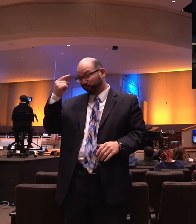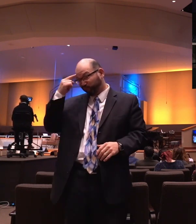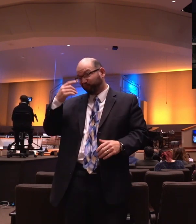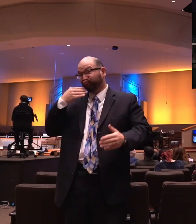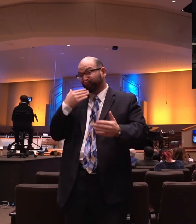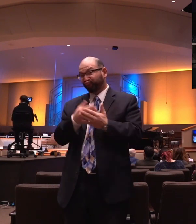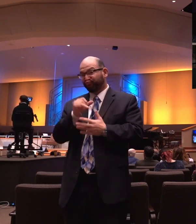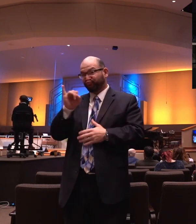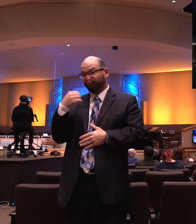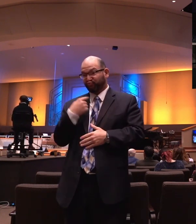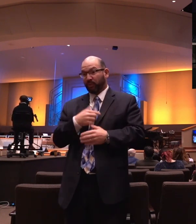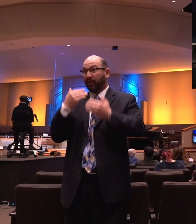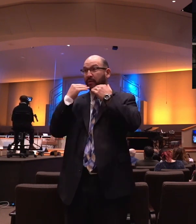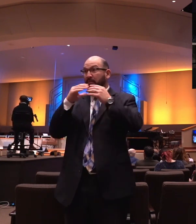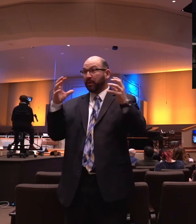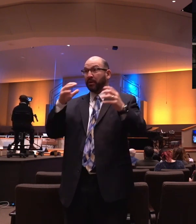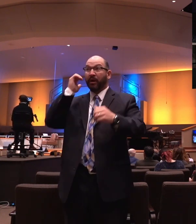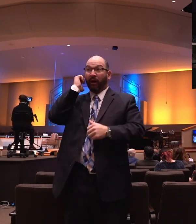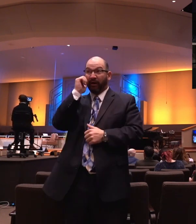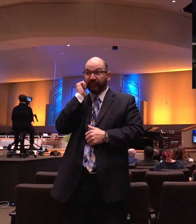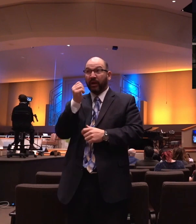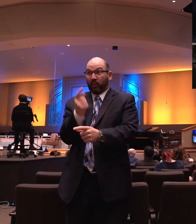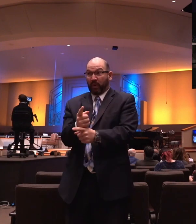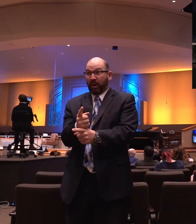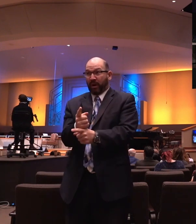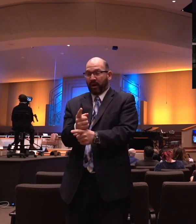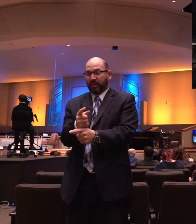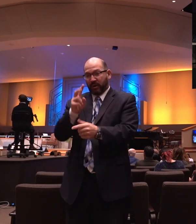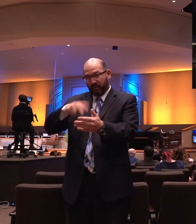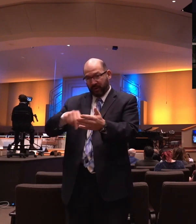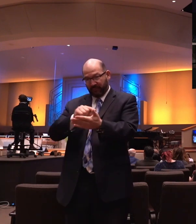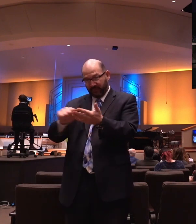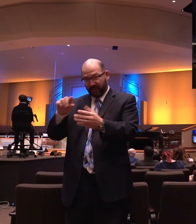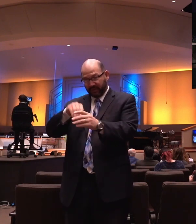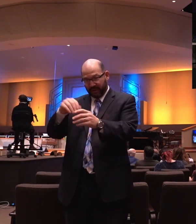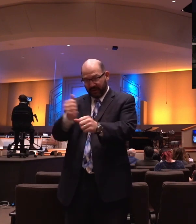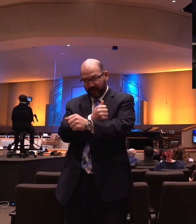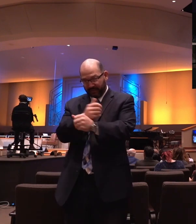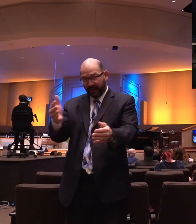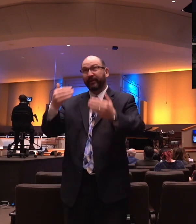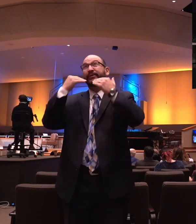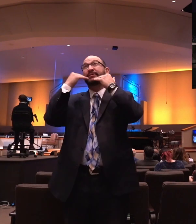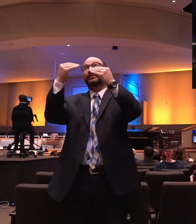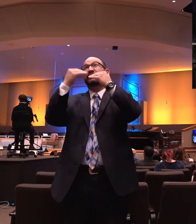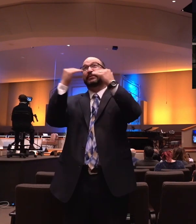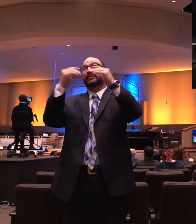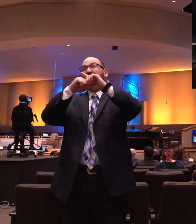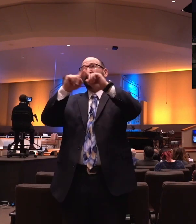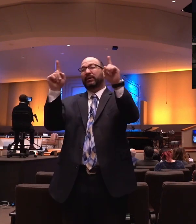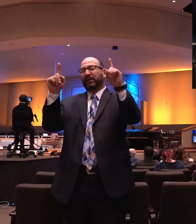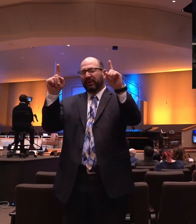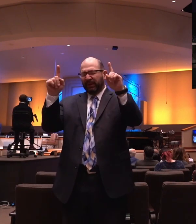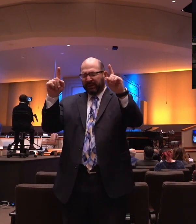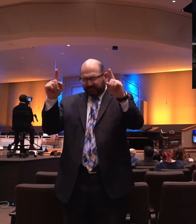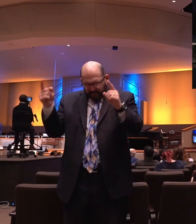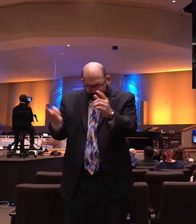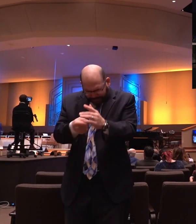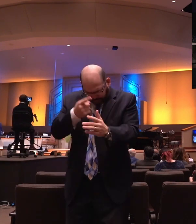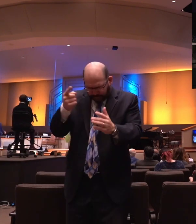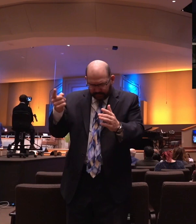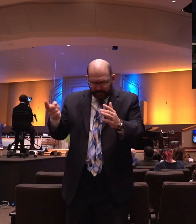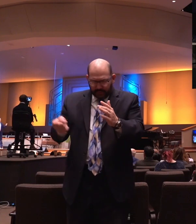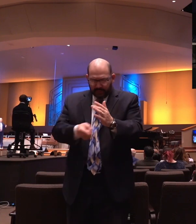if we're thankful every day. I read a verse that said, in everything, give thanks. yet, sometimes